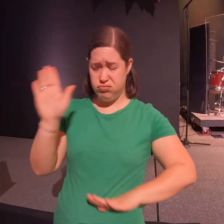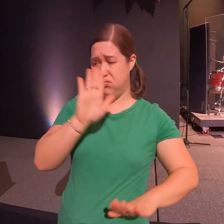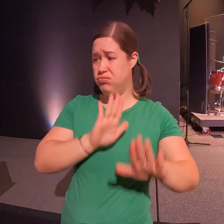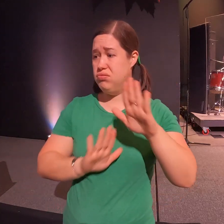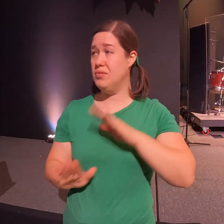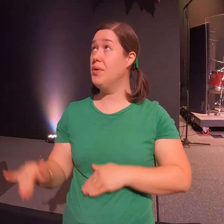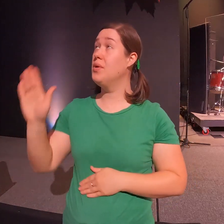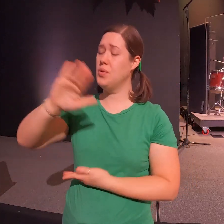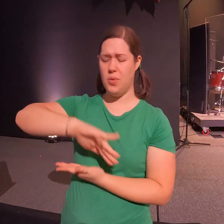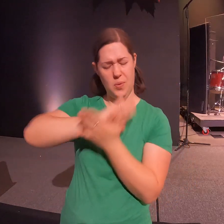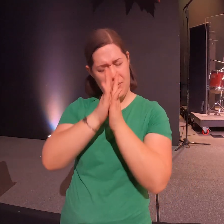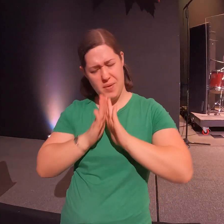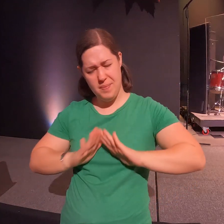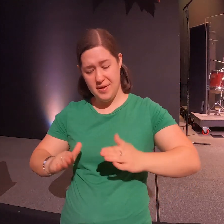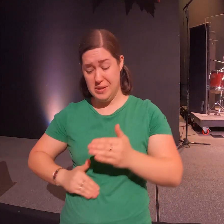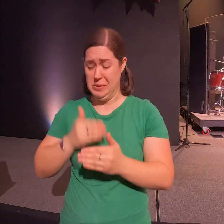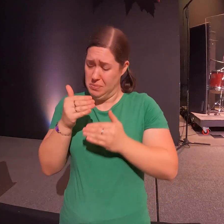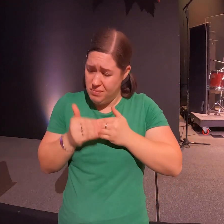all understanding.